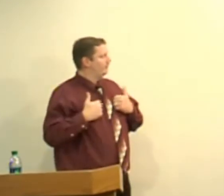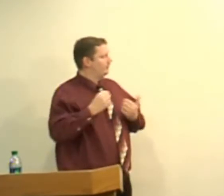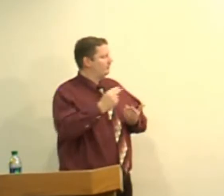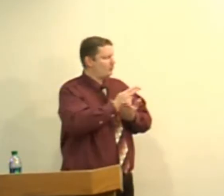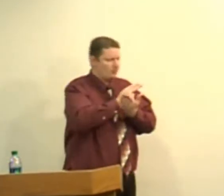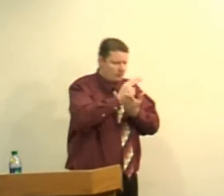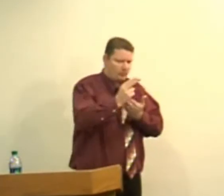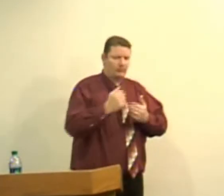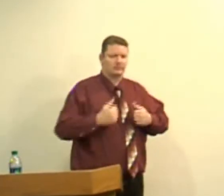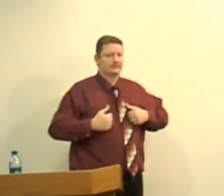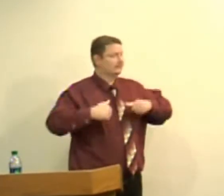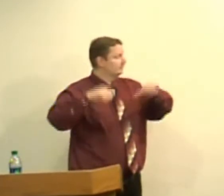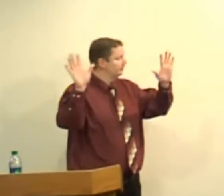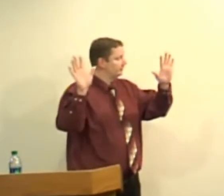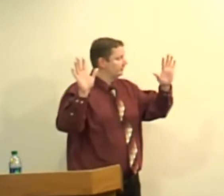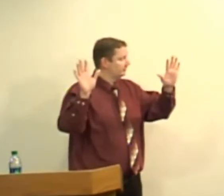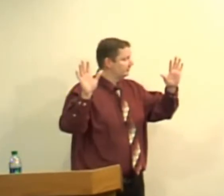and holy sacrifice.